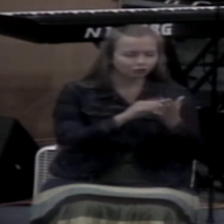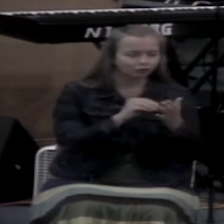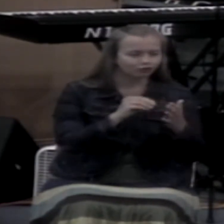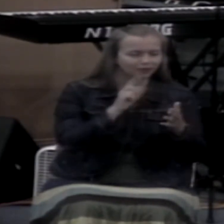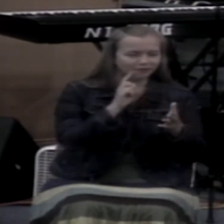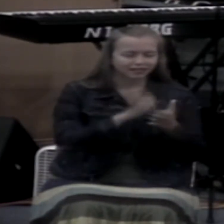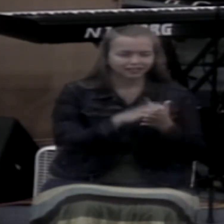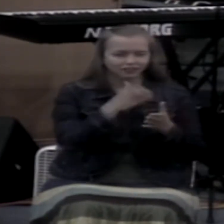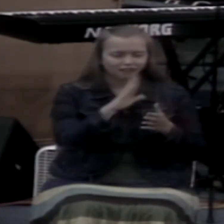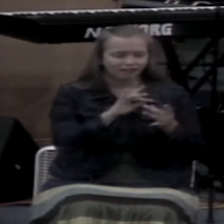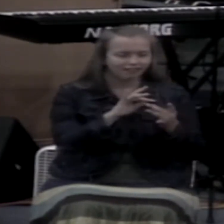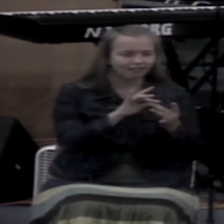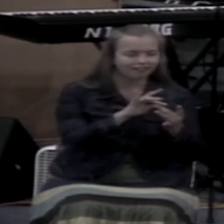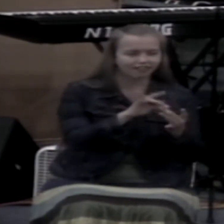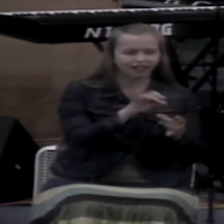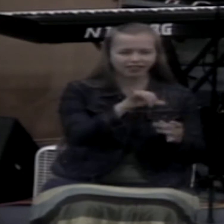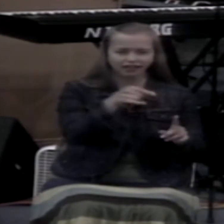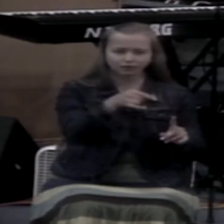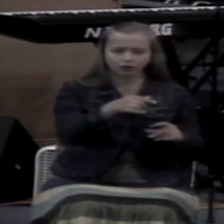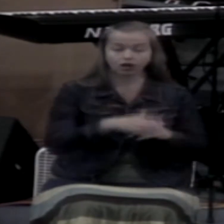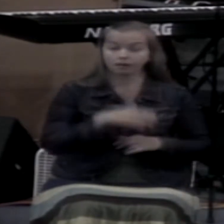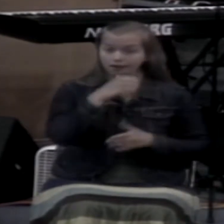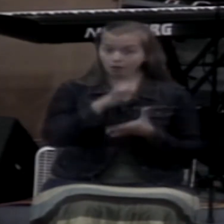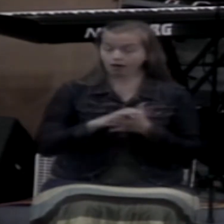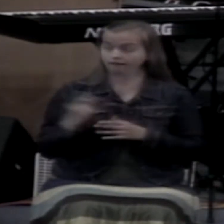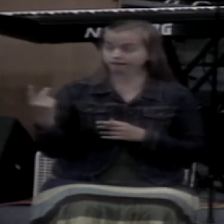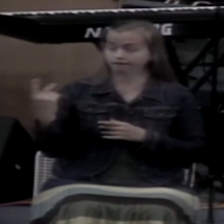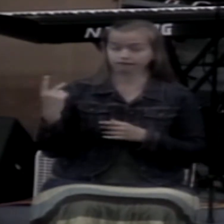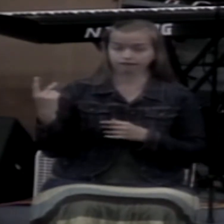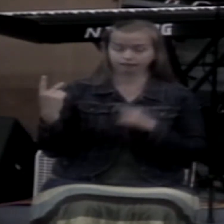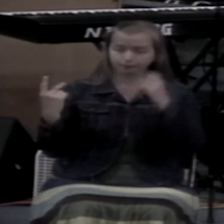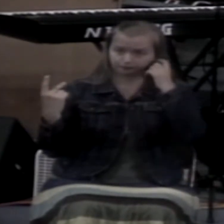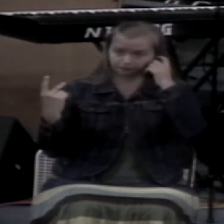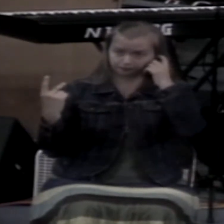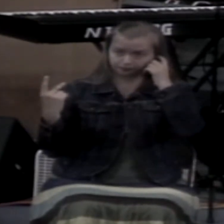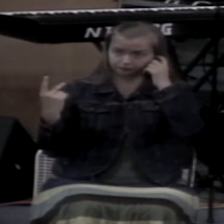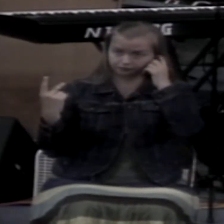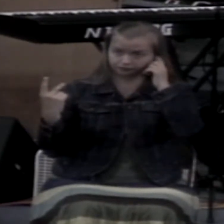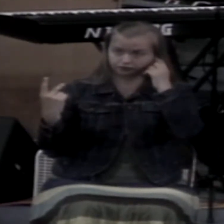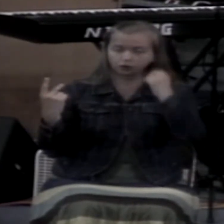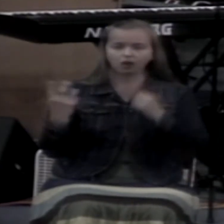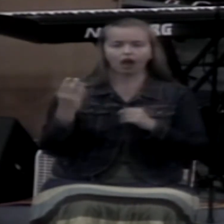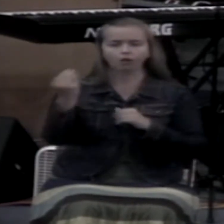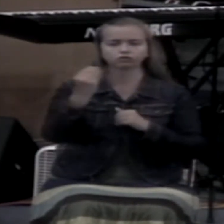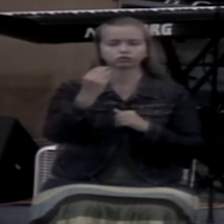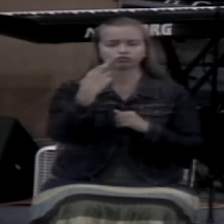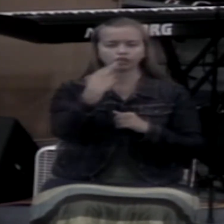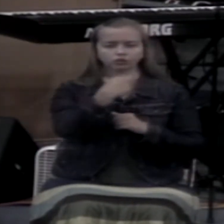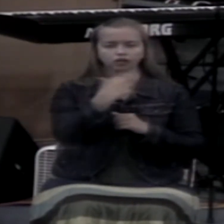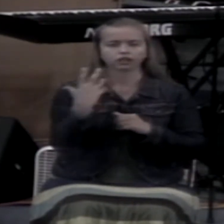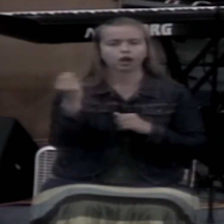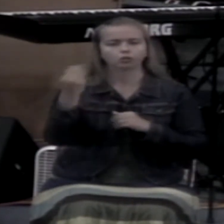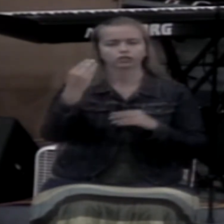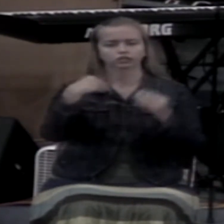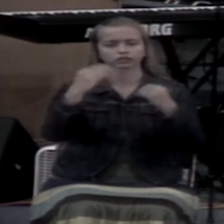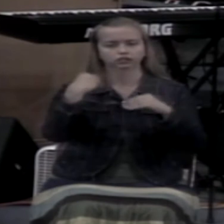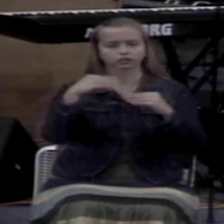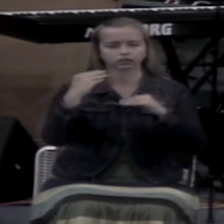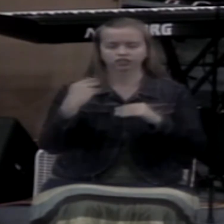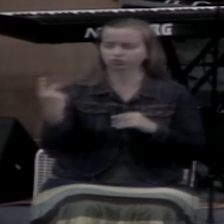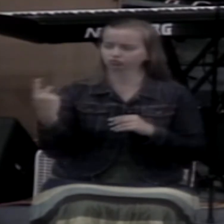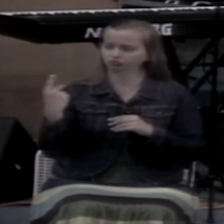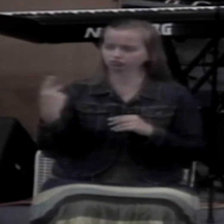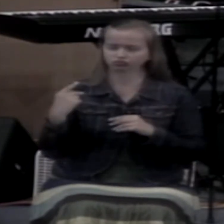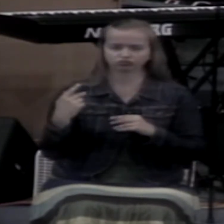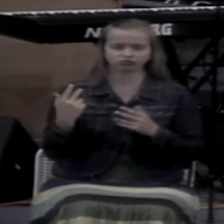I, we eat out a lot. Of course, it's just the two of us in the house, and I don't really know